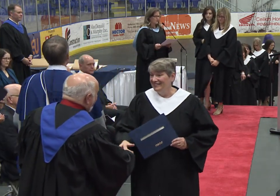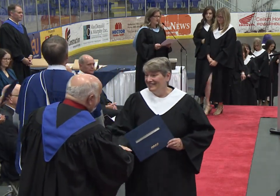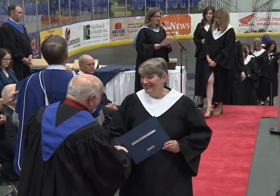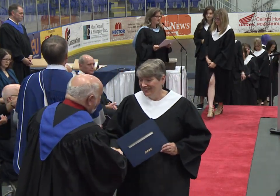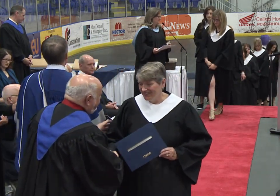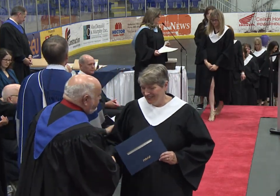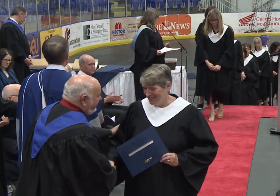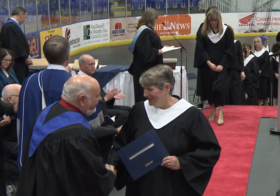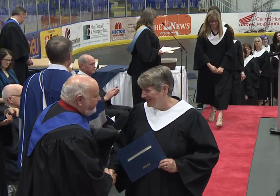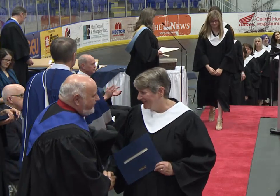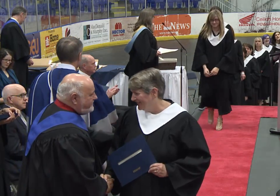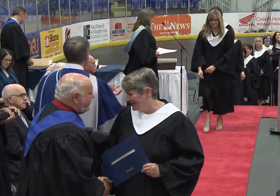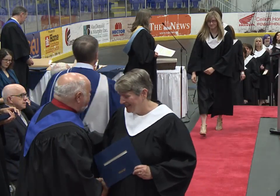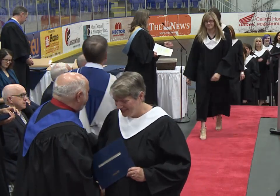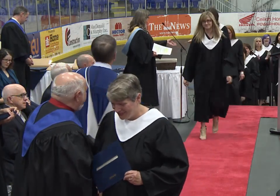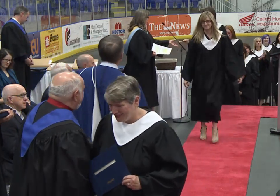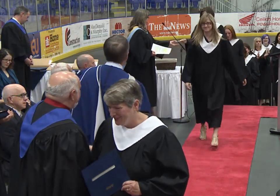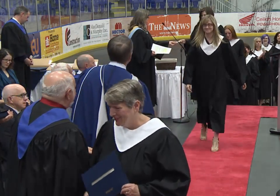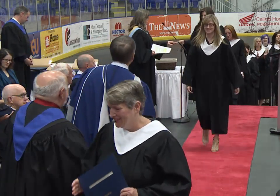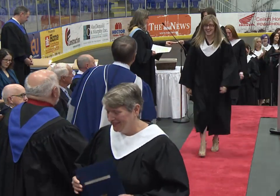Chelsea Cormier.